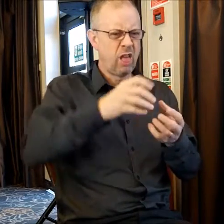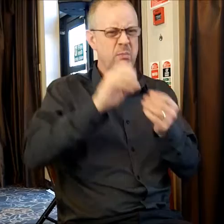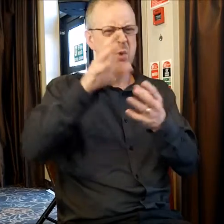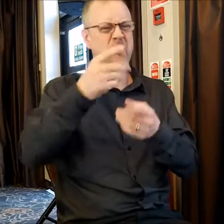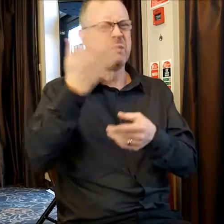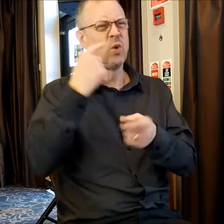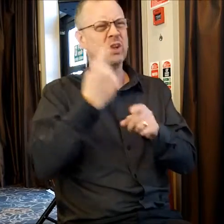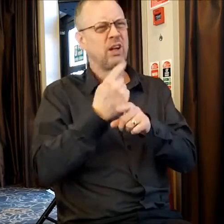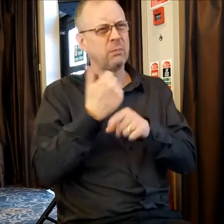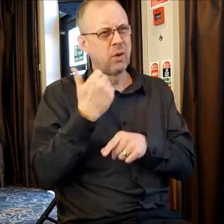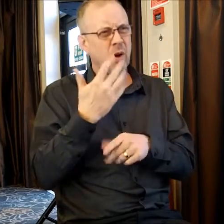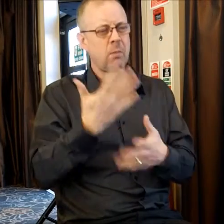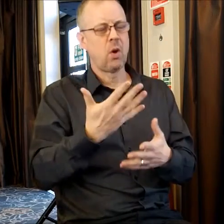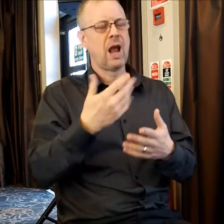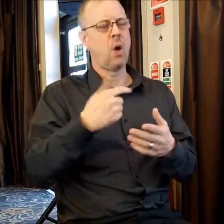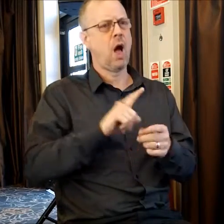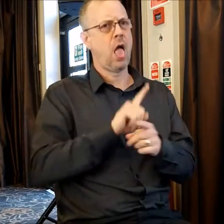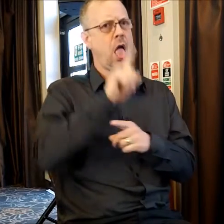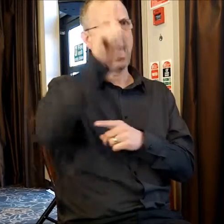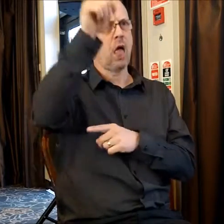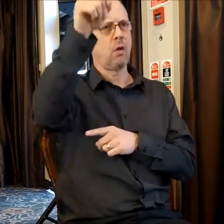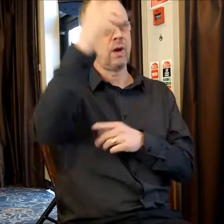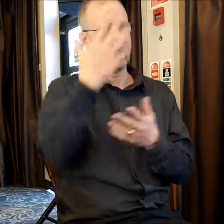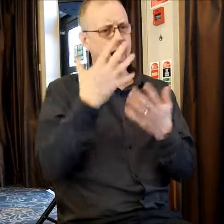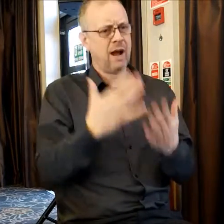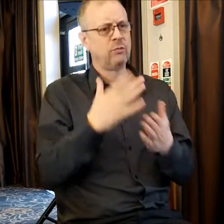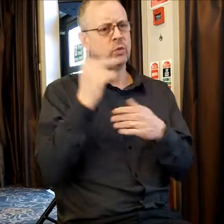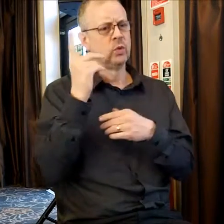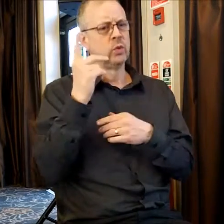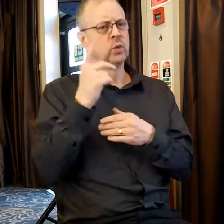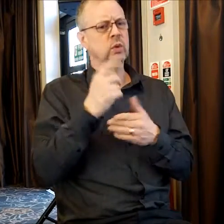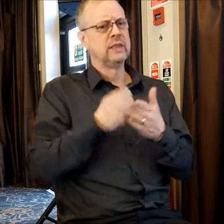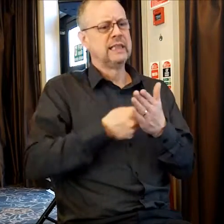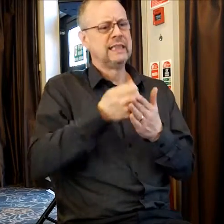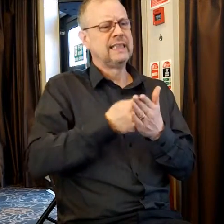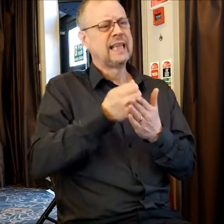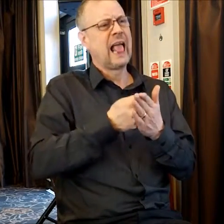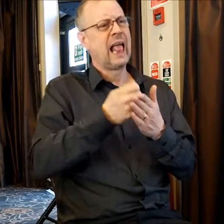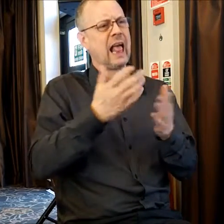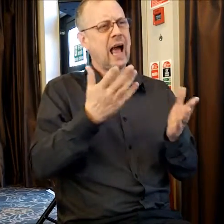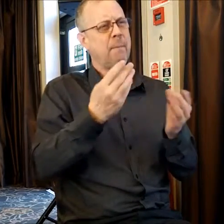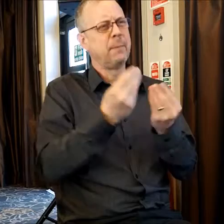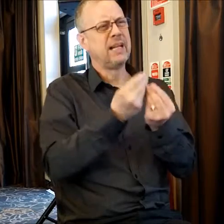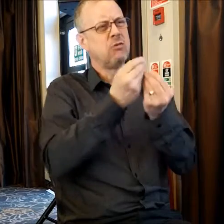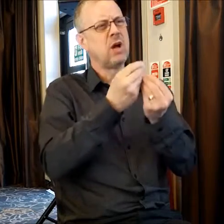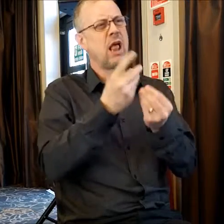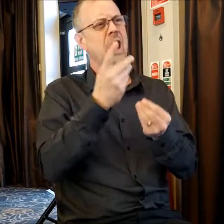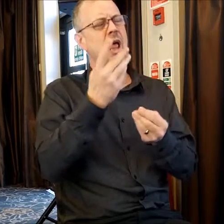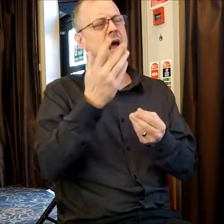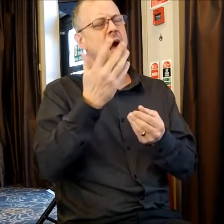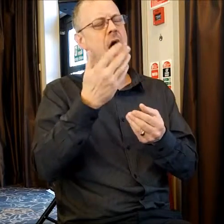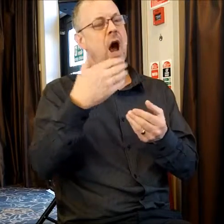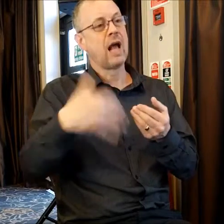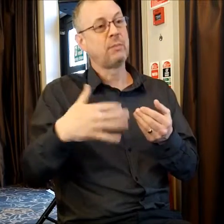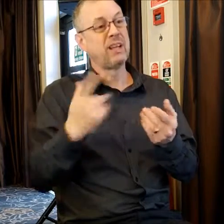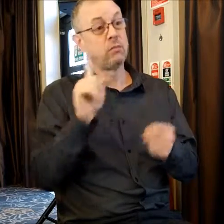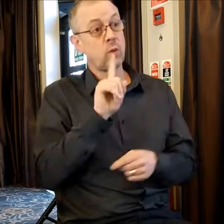being covered, often 50% of the selling price is made up with logistical cost. This is our logistics team